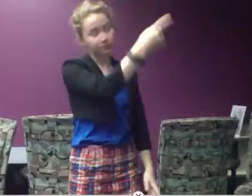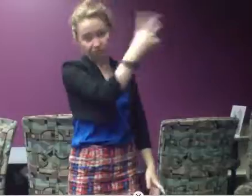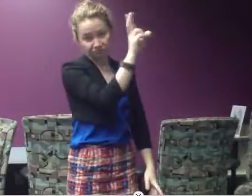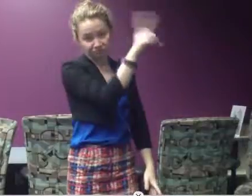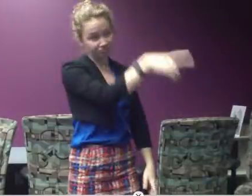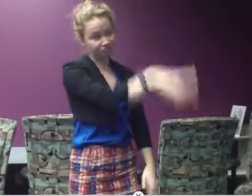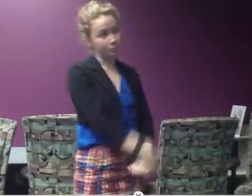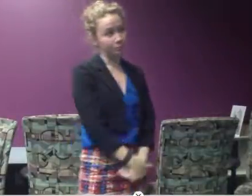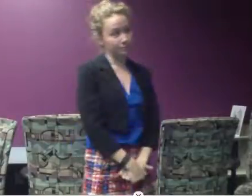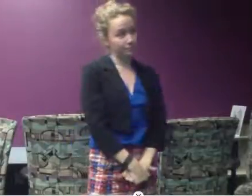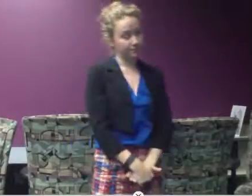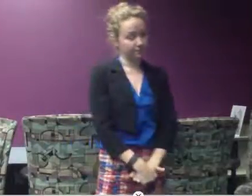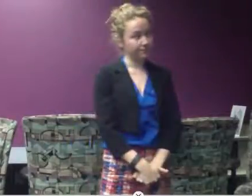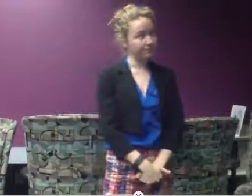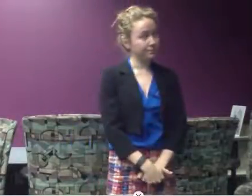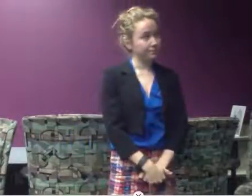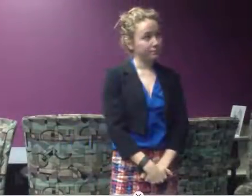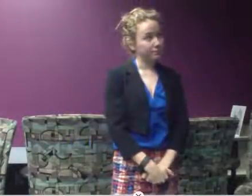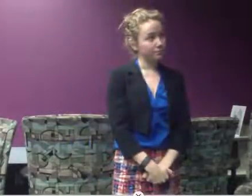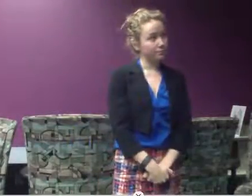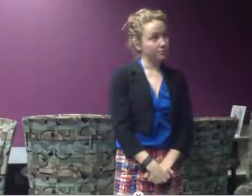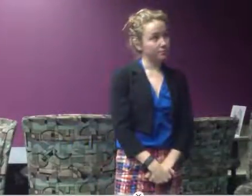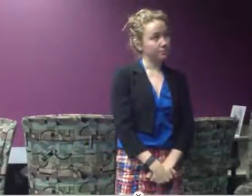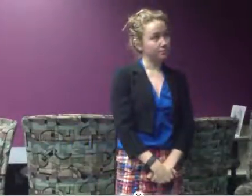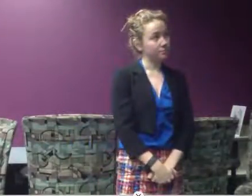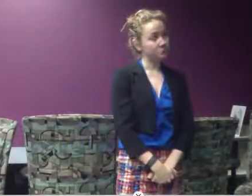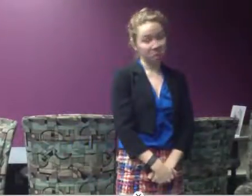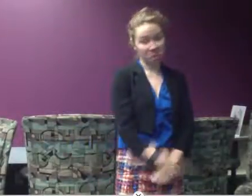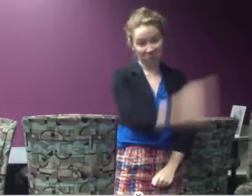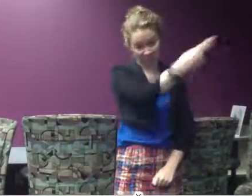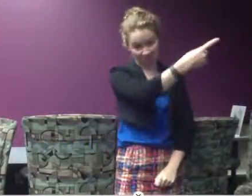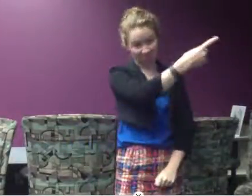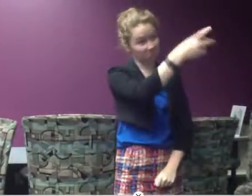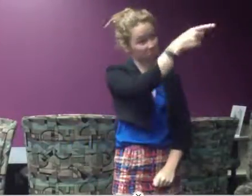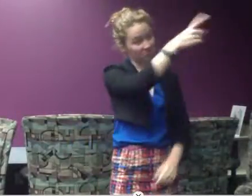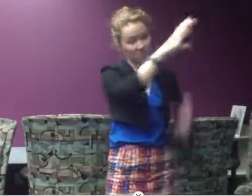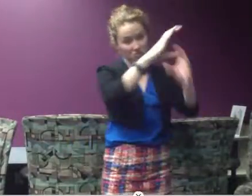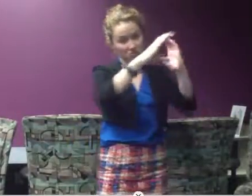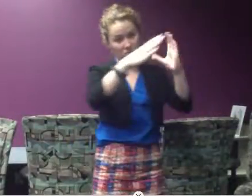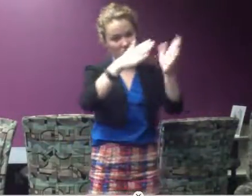I'll show you one cube, so you can just kind of have a frame of reference.